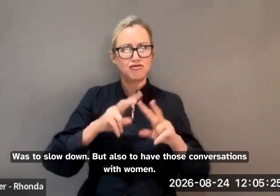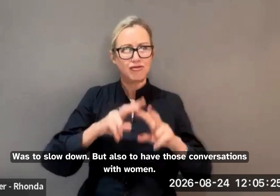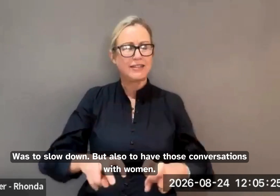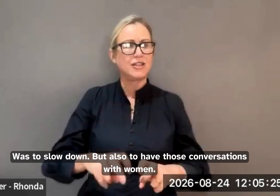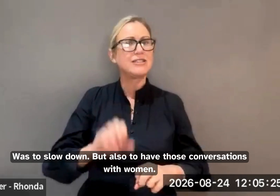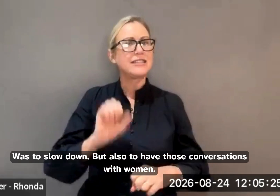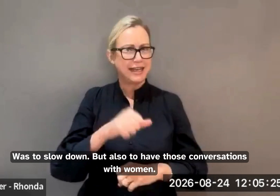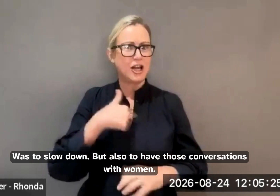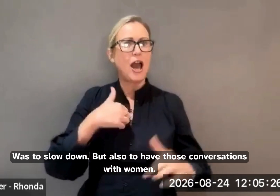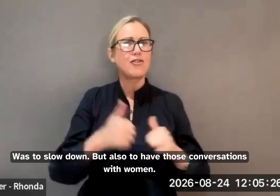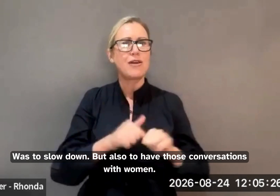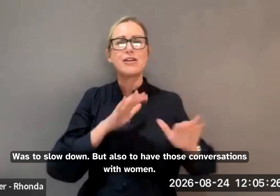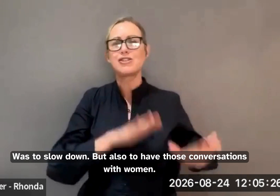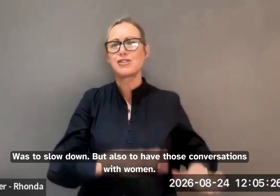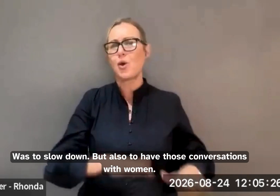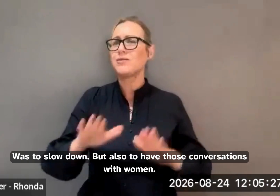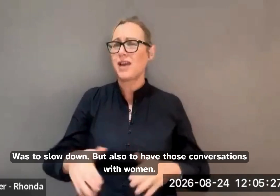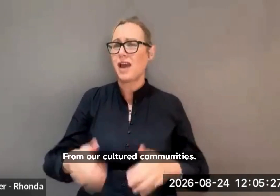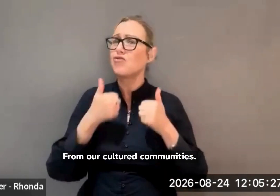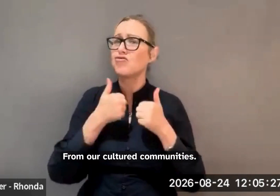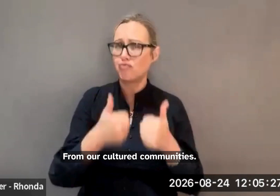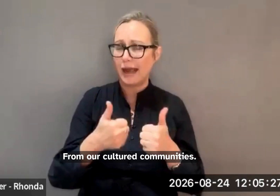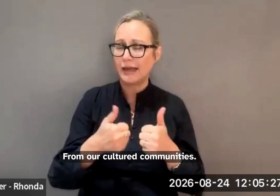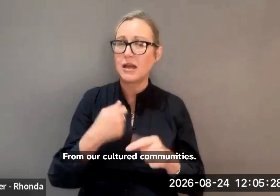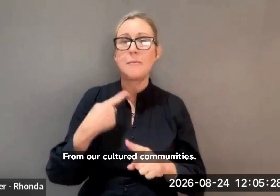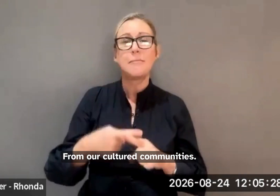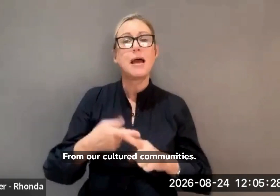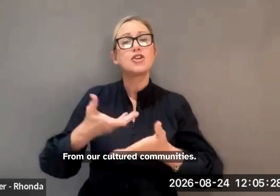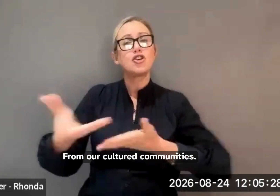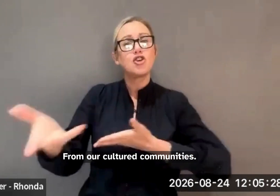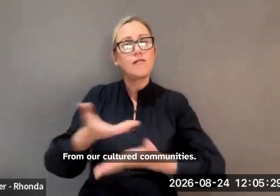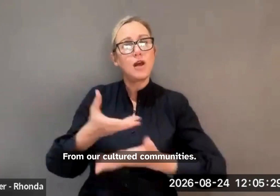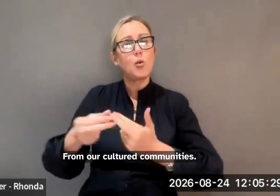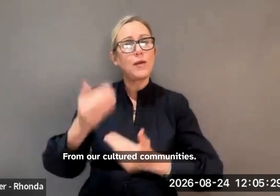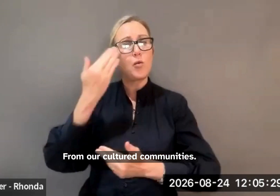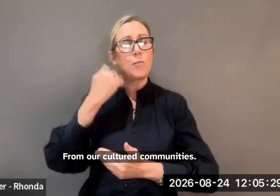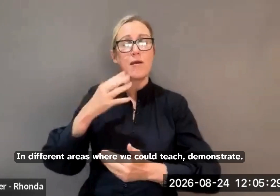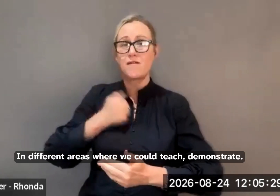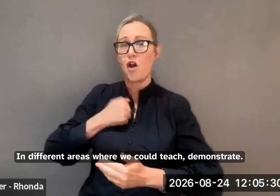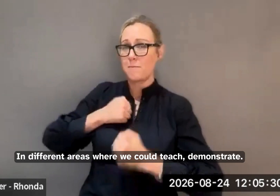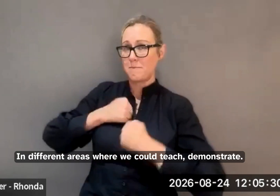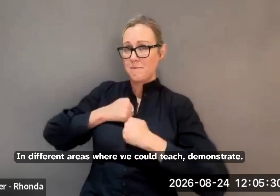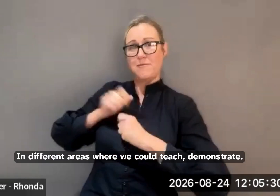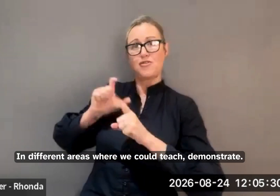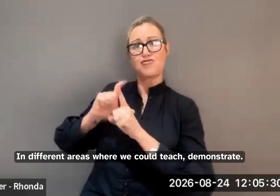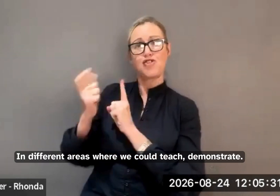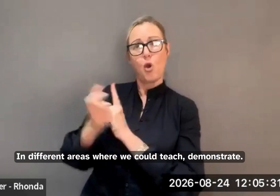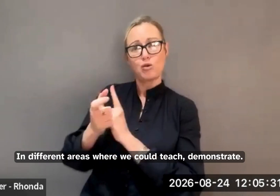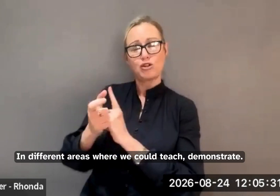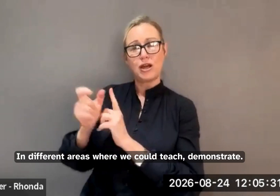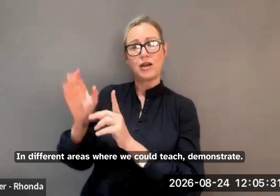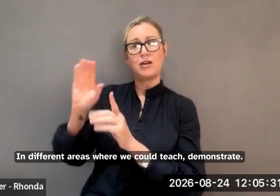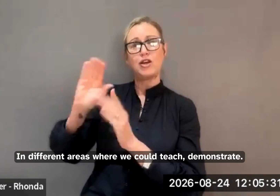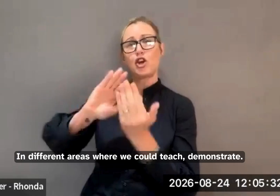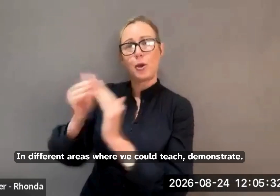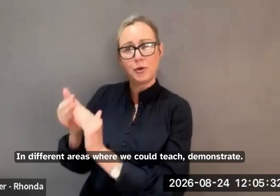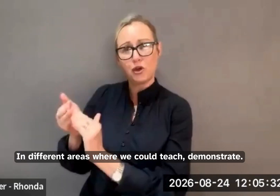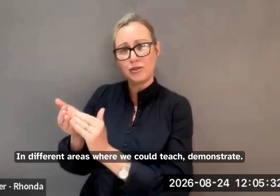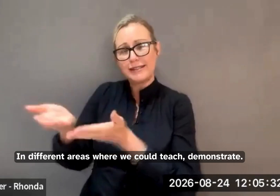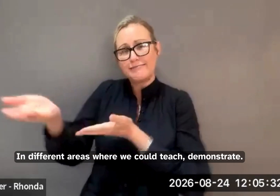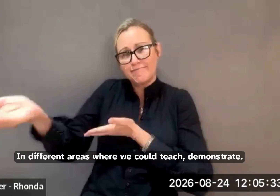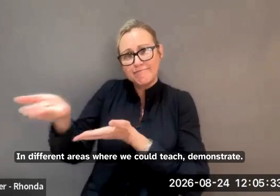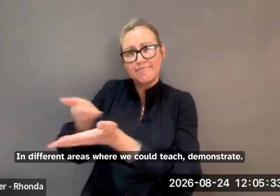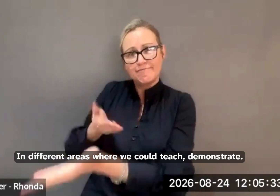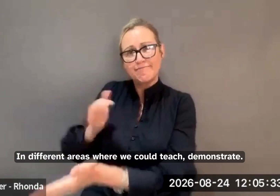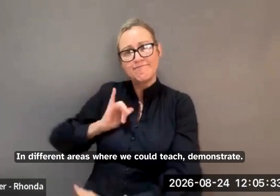those conversations with women from our cultured communities in different areas where